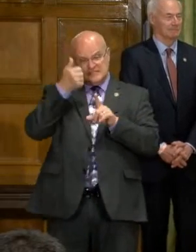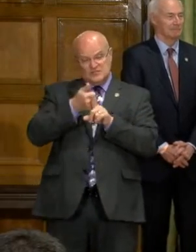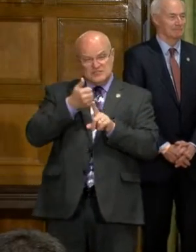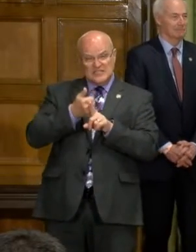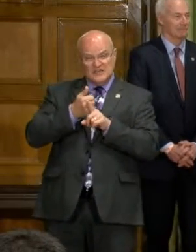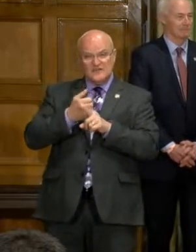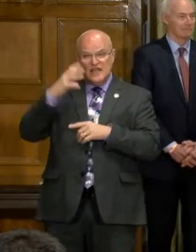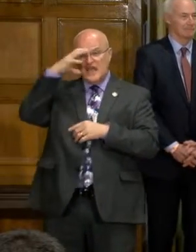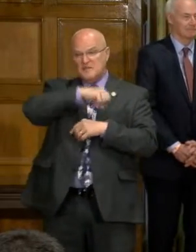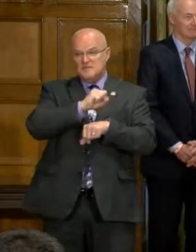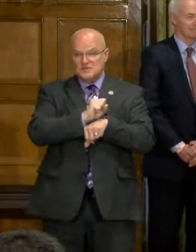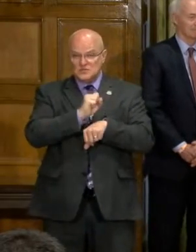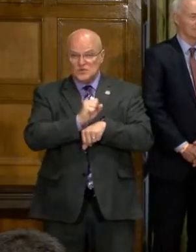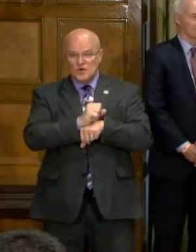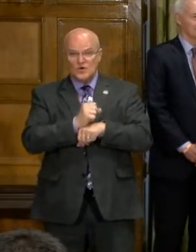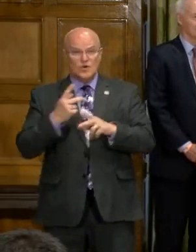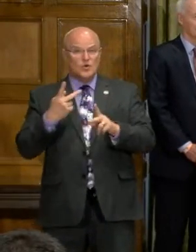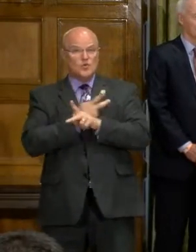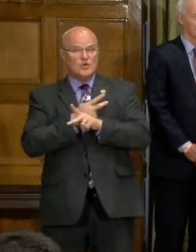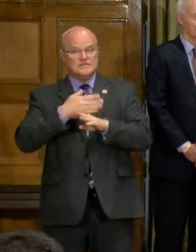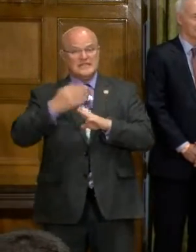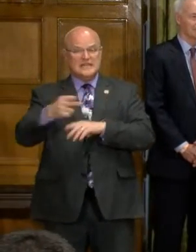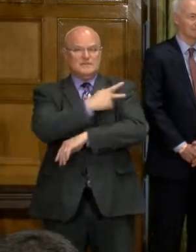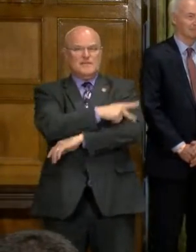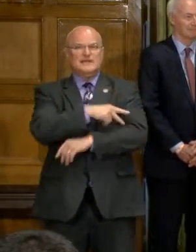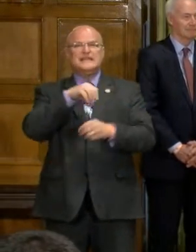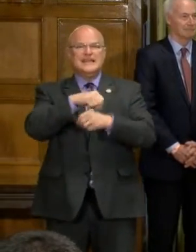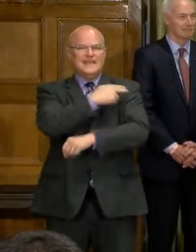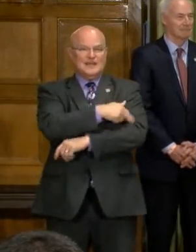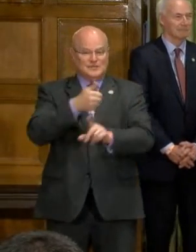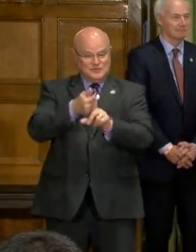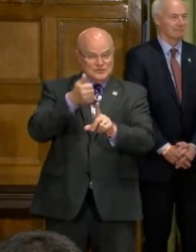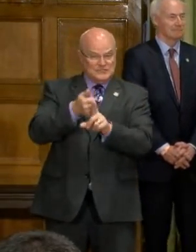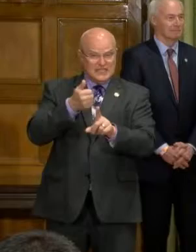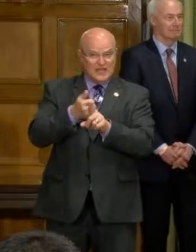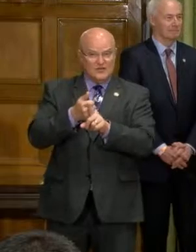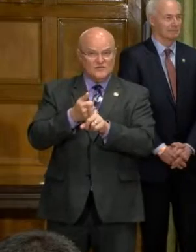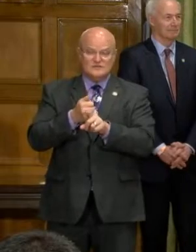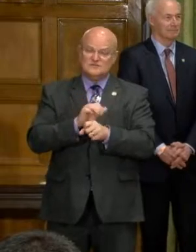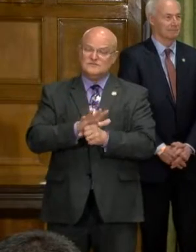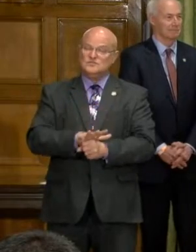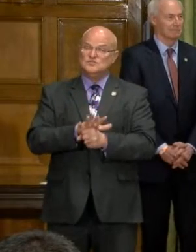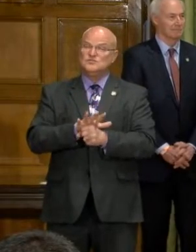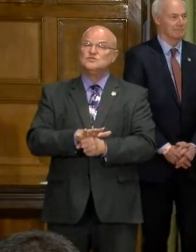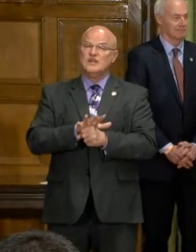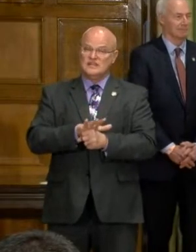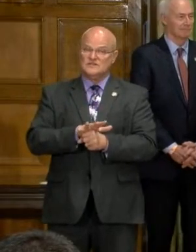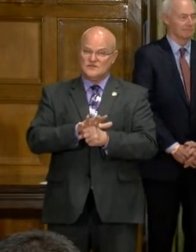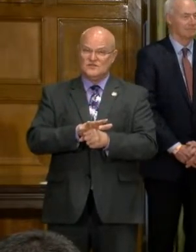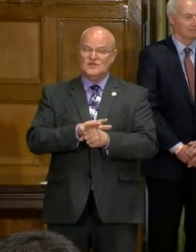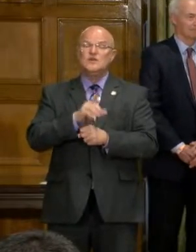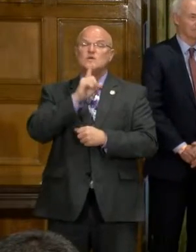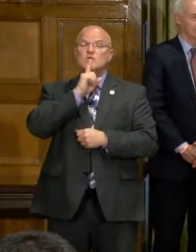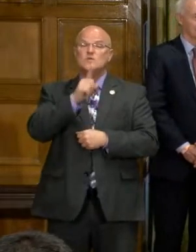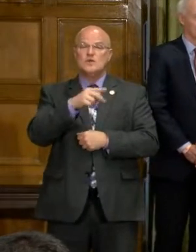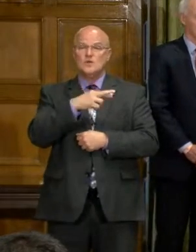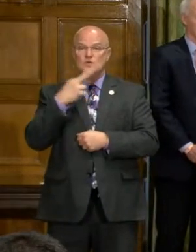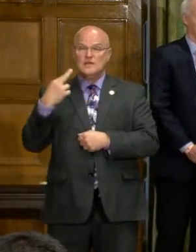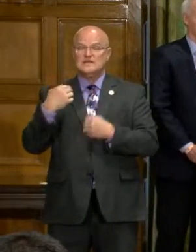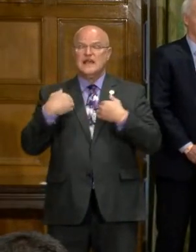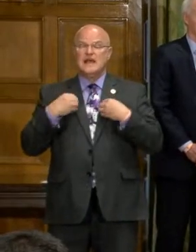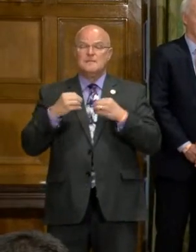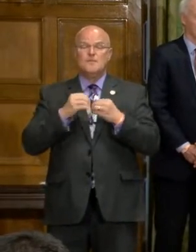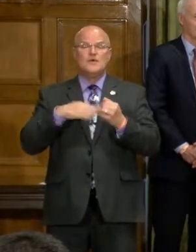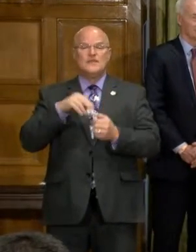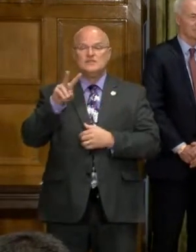and maybe miss work or maybe worse, end up as a patient in the hospital yourself is very stressful, and it's a very real risk. We've had